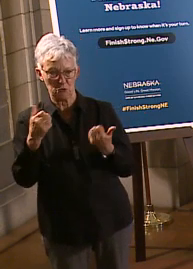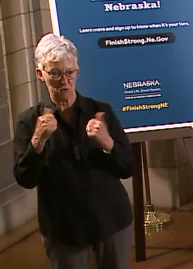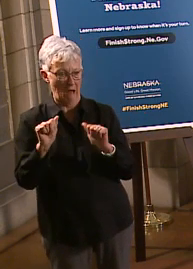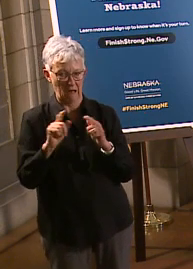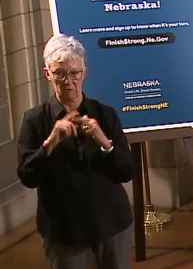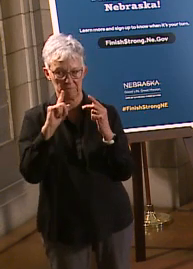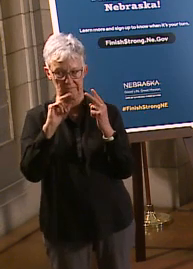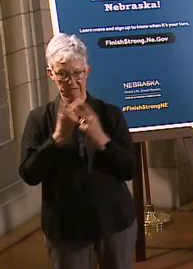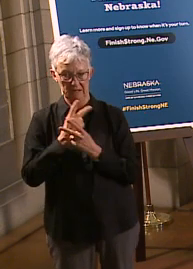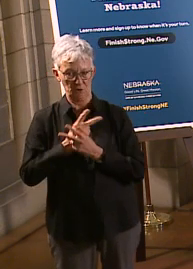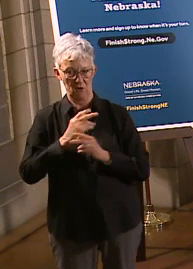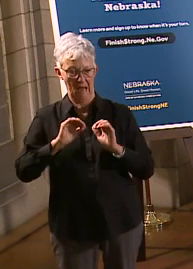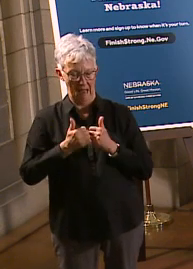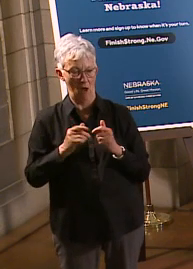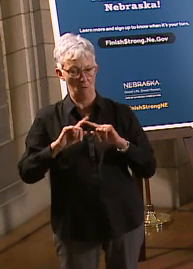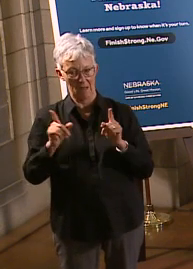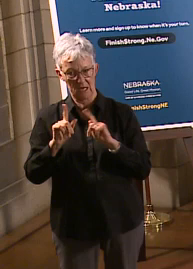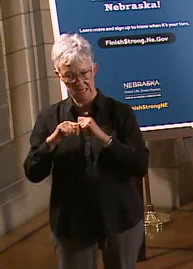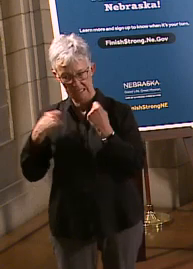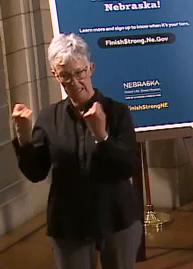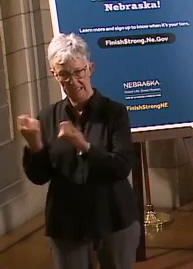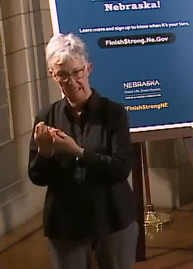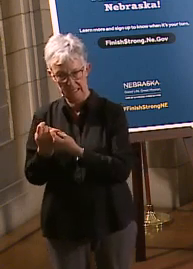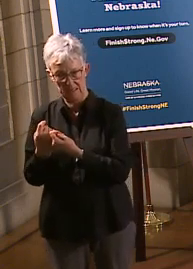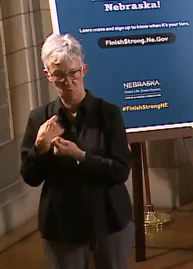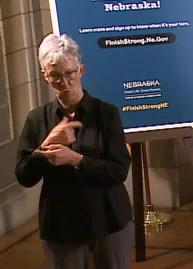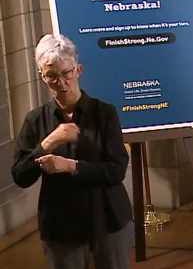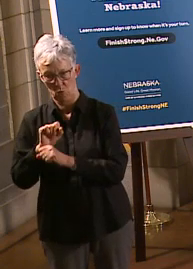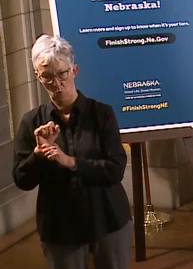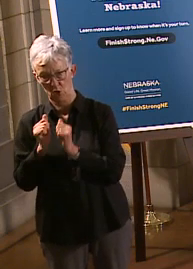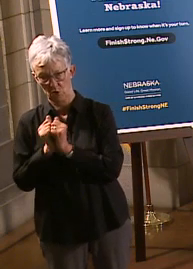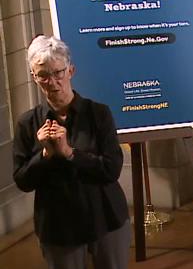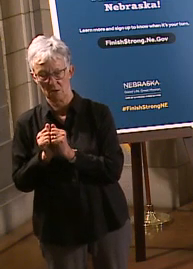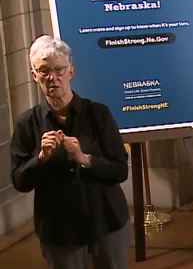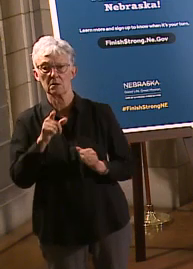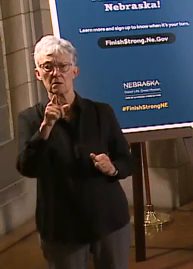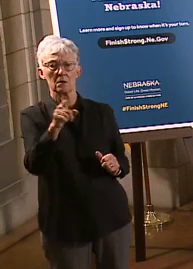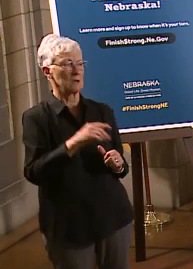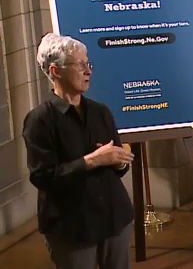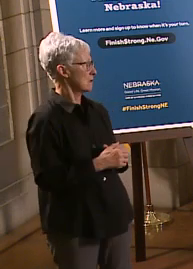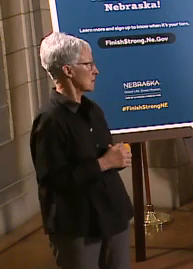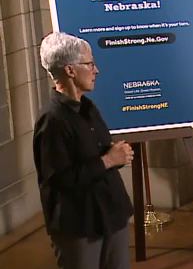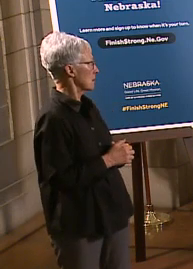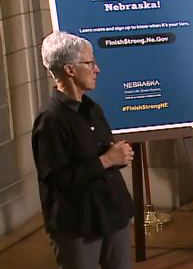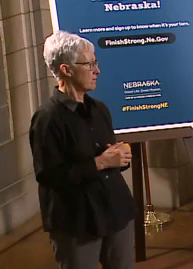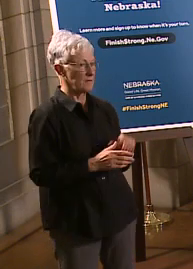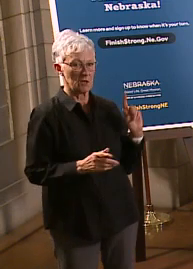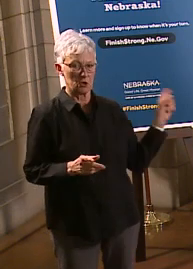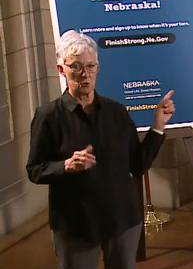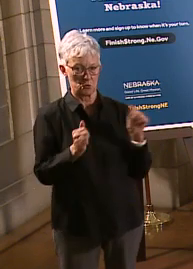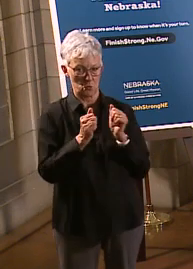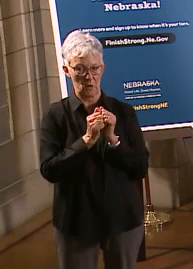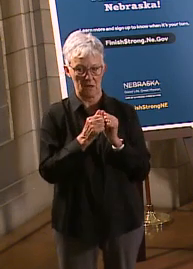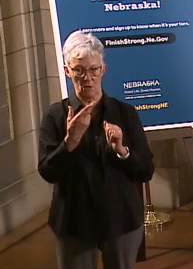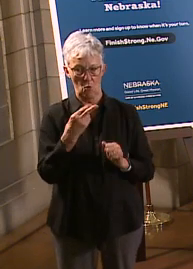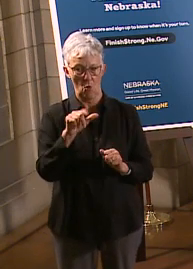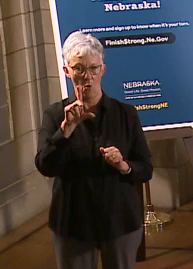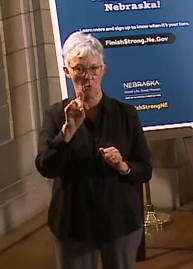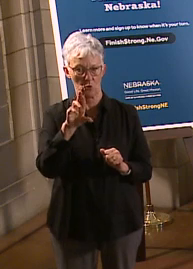challenges together as a team. Stuart, Bailey wants to know which facility you're with. So I'm at the Holdridge facility.